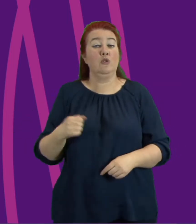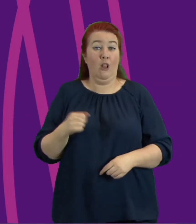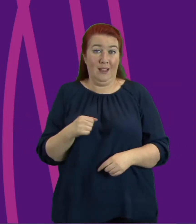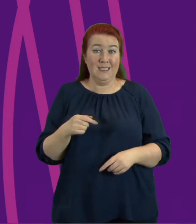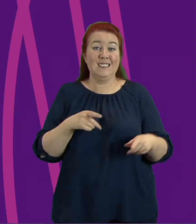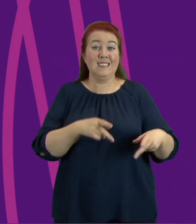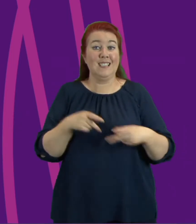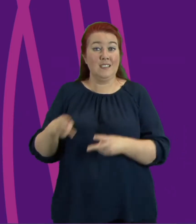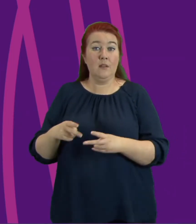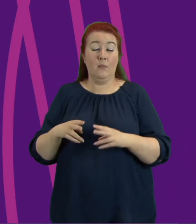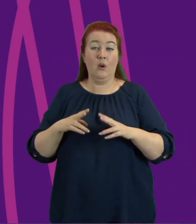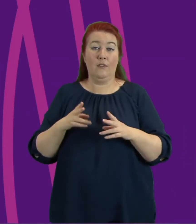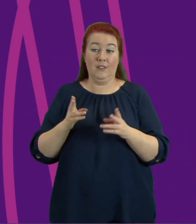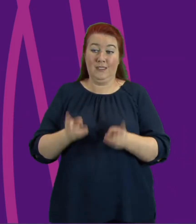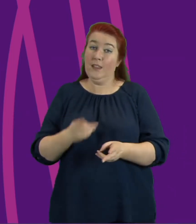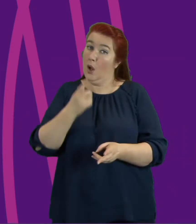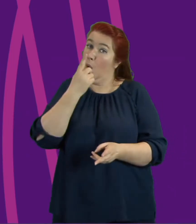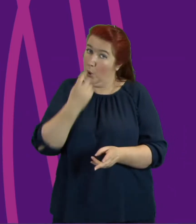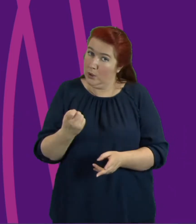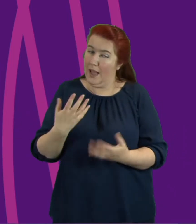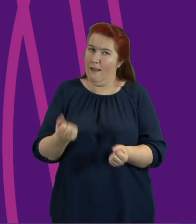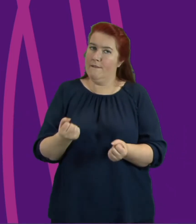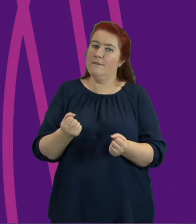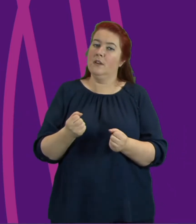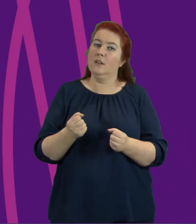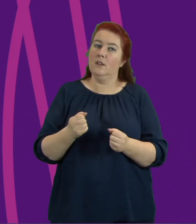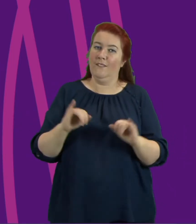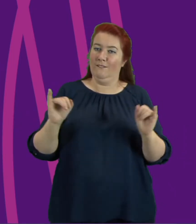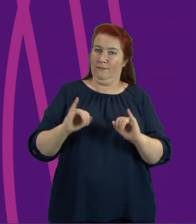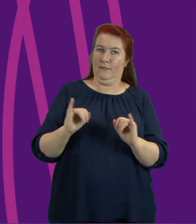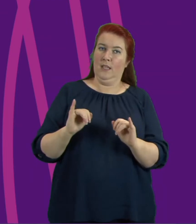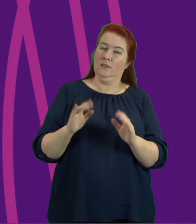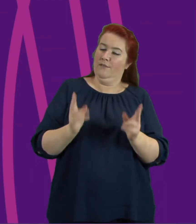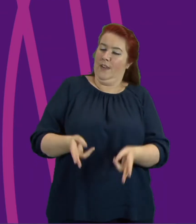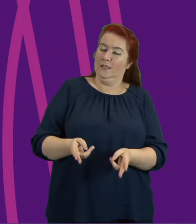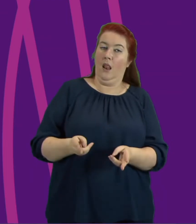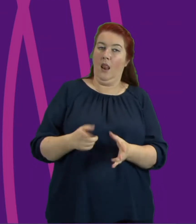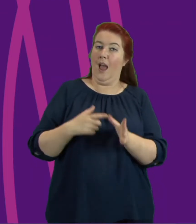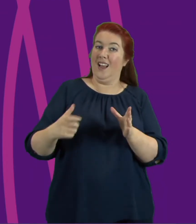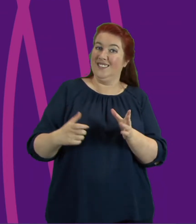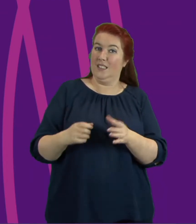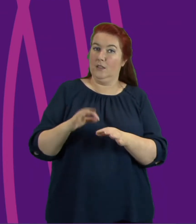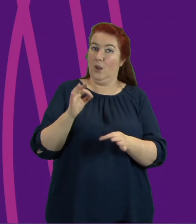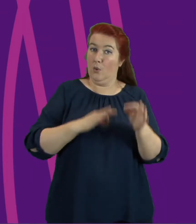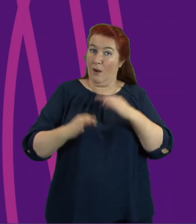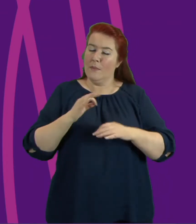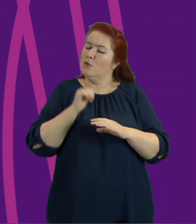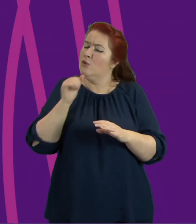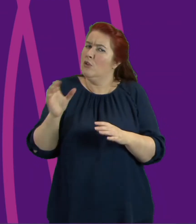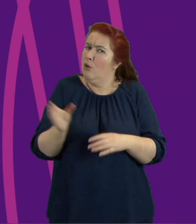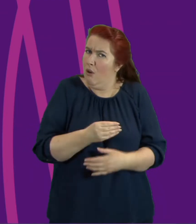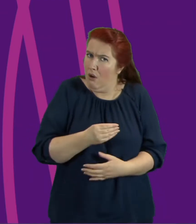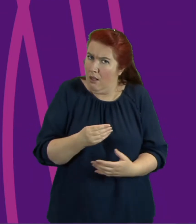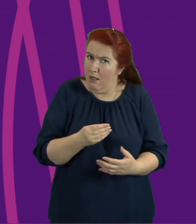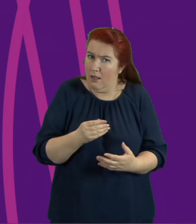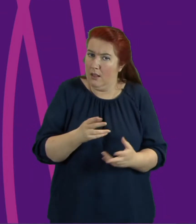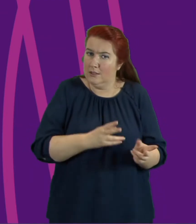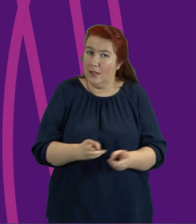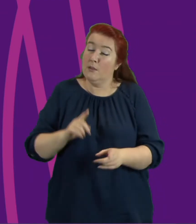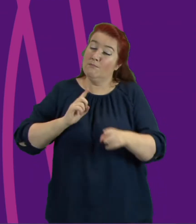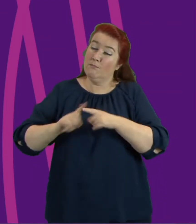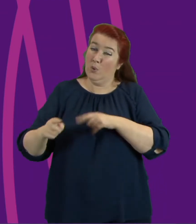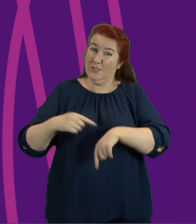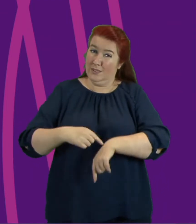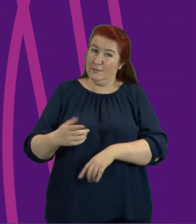does not require a fatal accident inquiry in every death that is reported to the Crown, and in most cases the Crown's